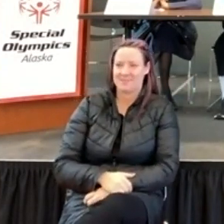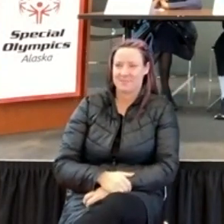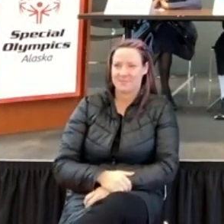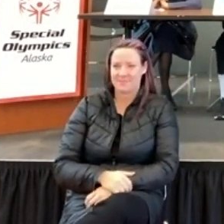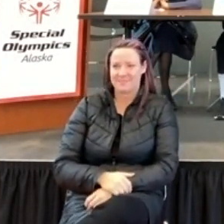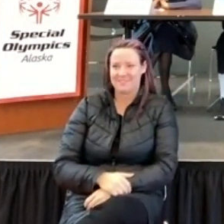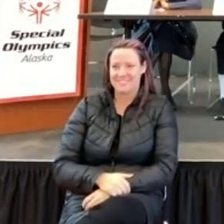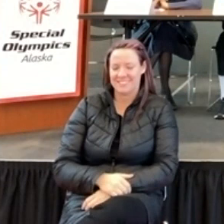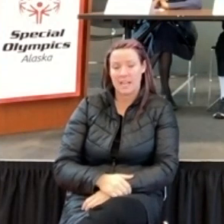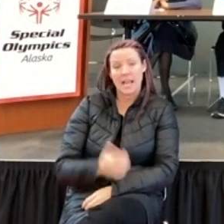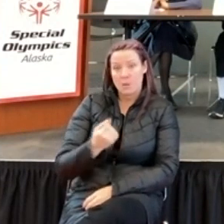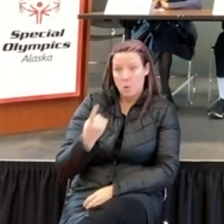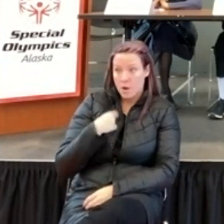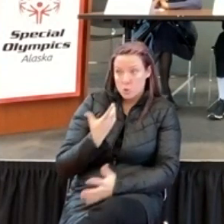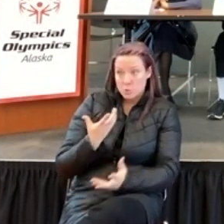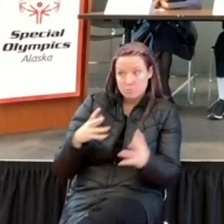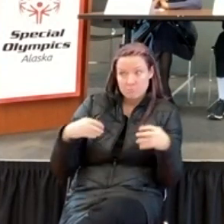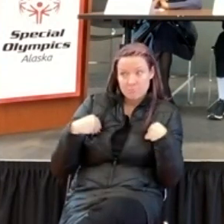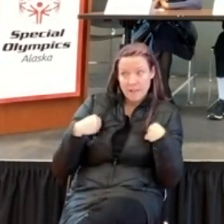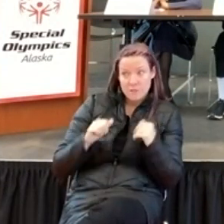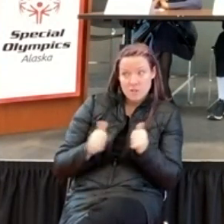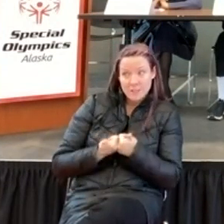Okay. Anyone want to take that on?